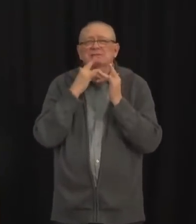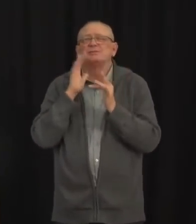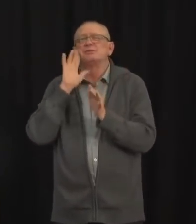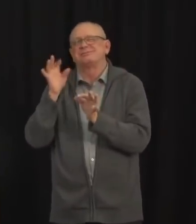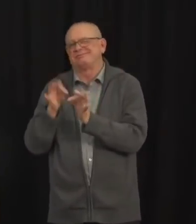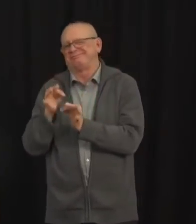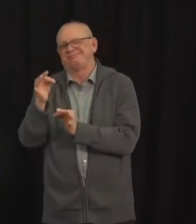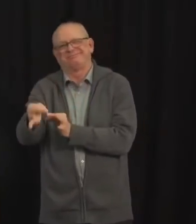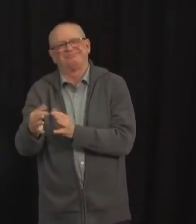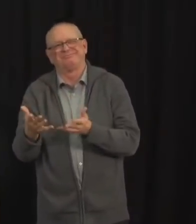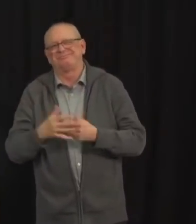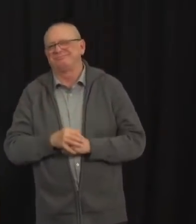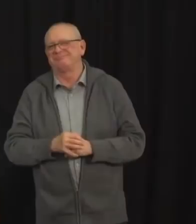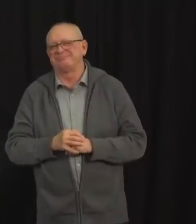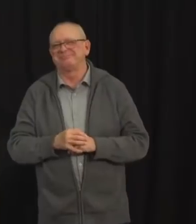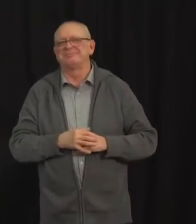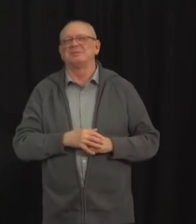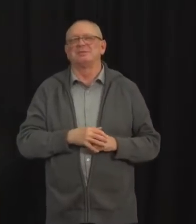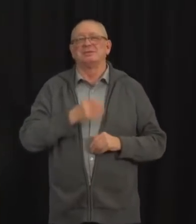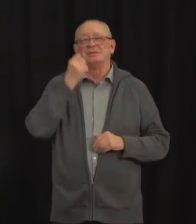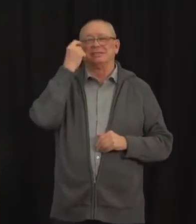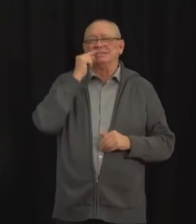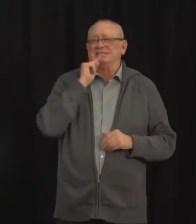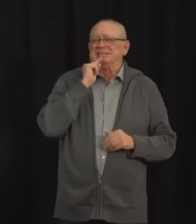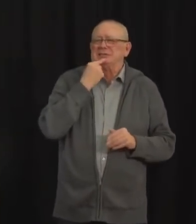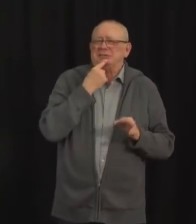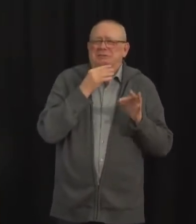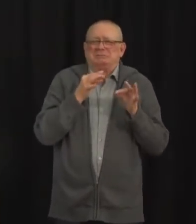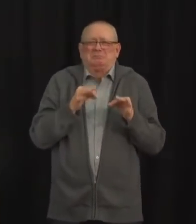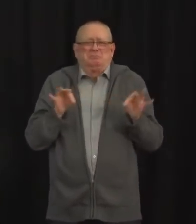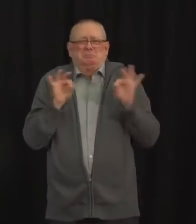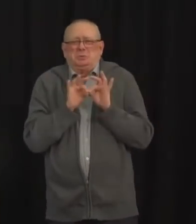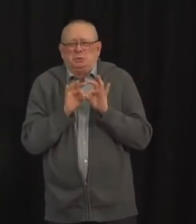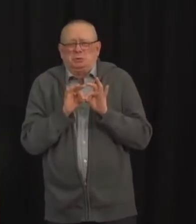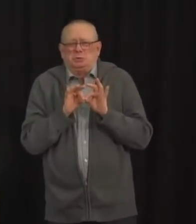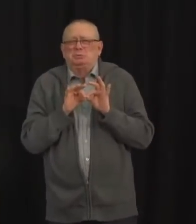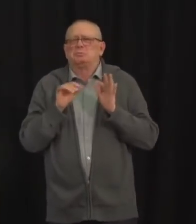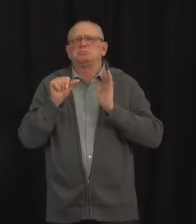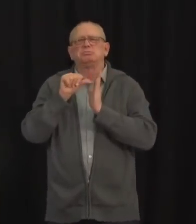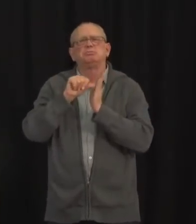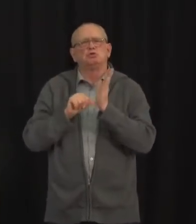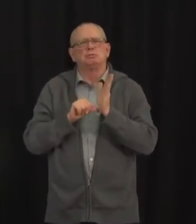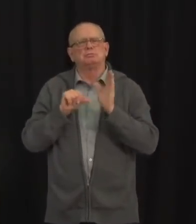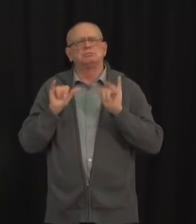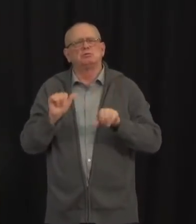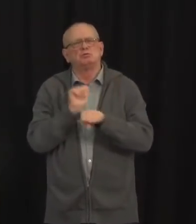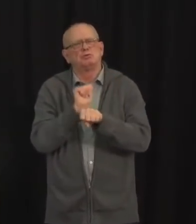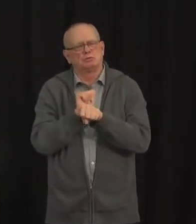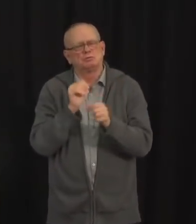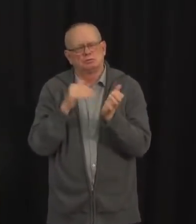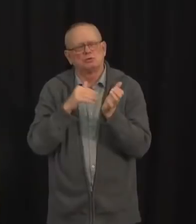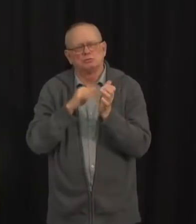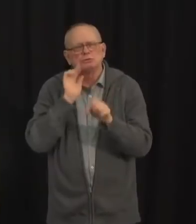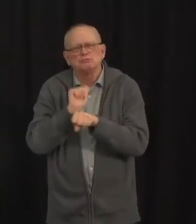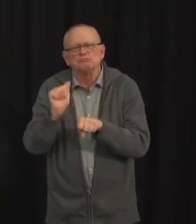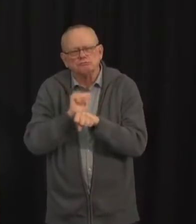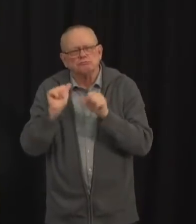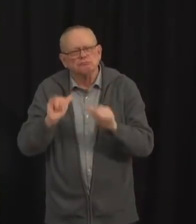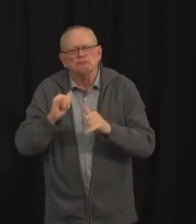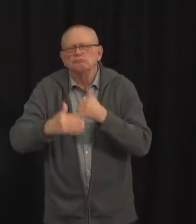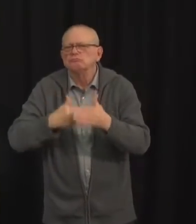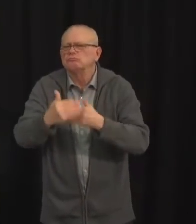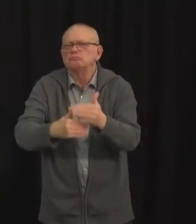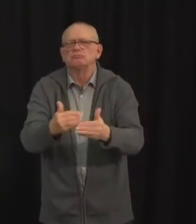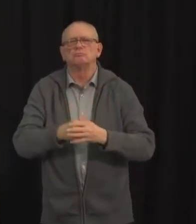needed surgeries in the coming days. As I mentioned yesterday, AHS will continue to support Albertans who require